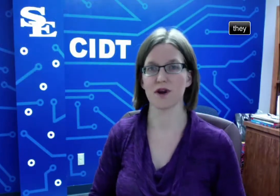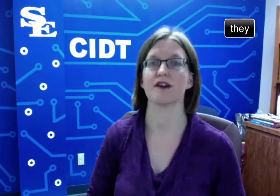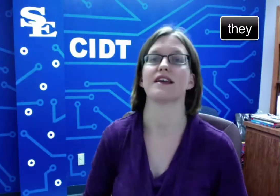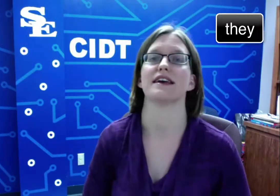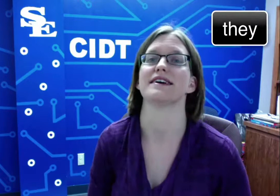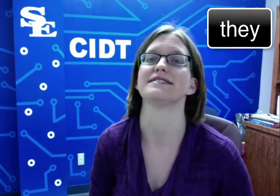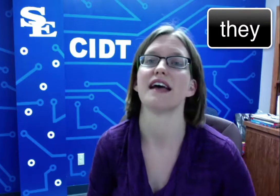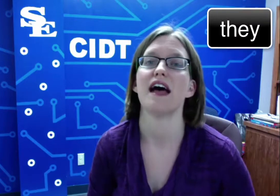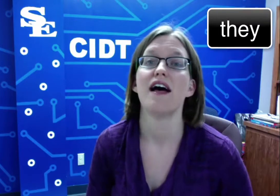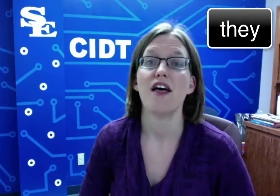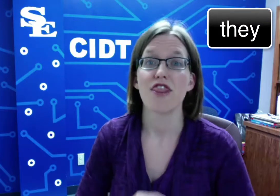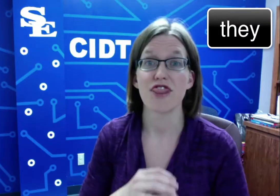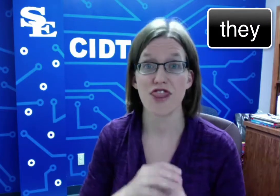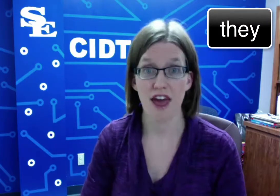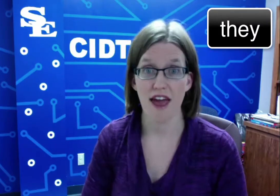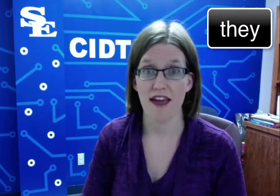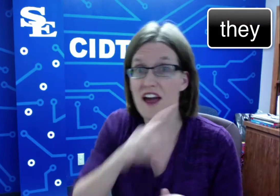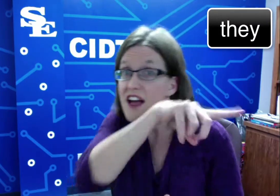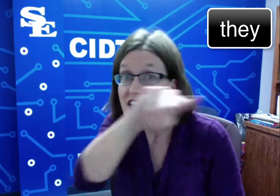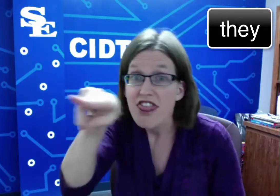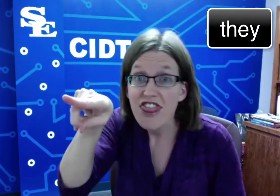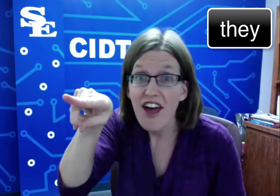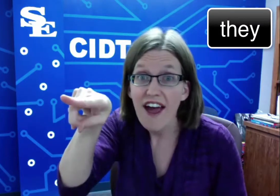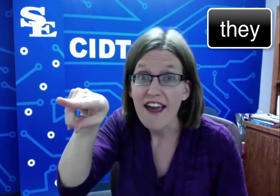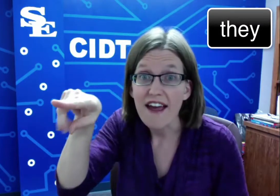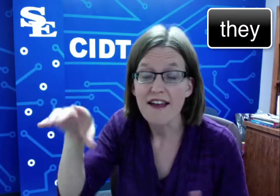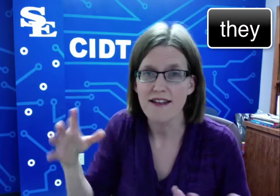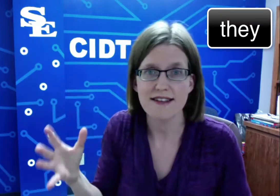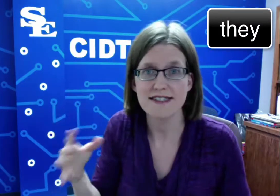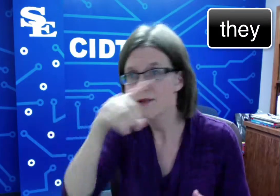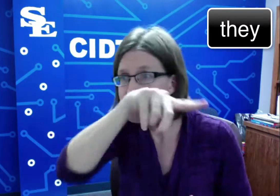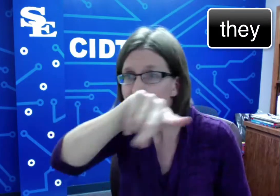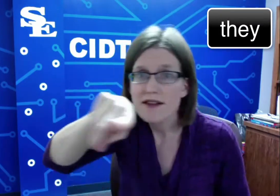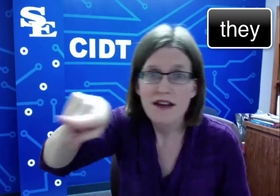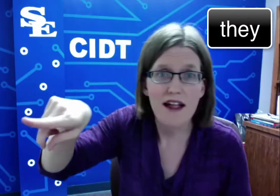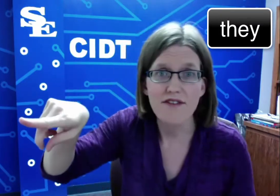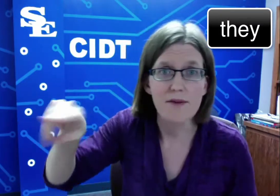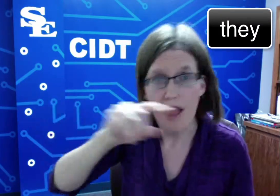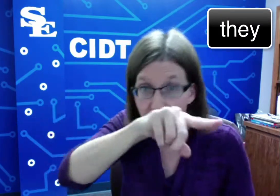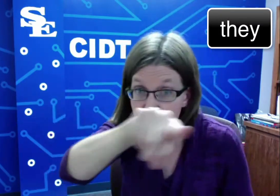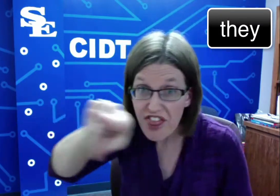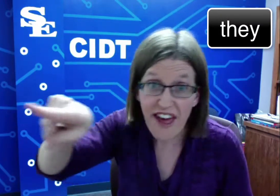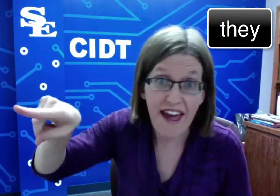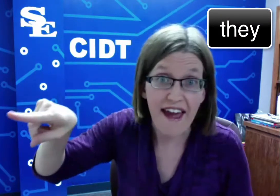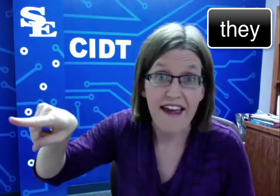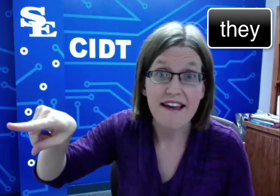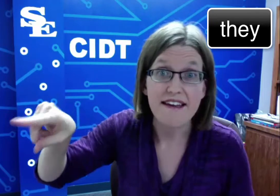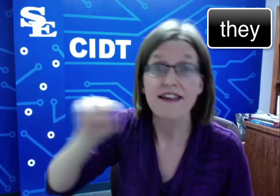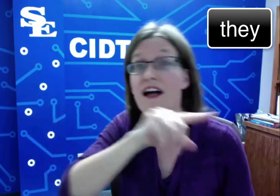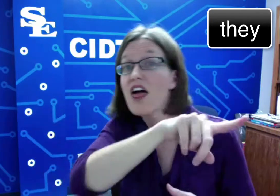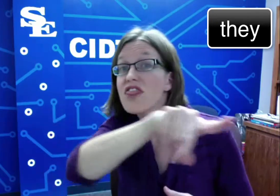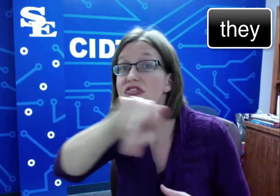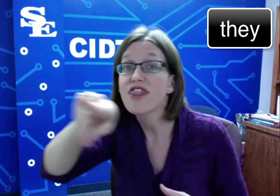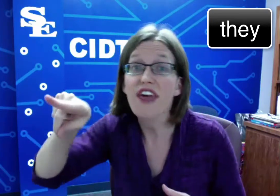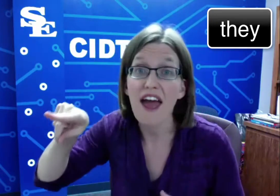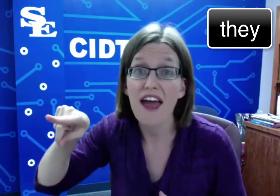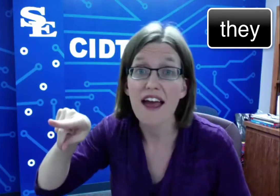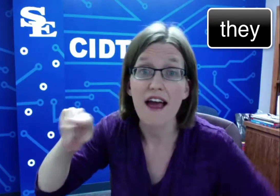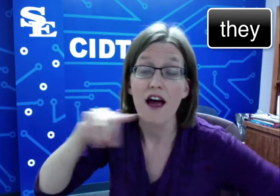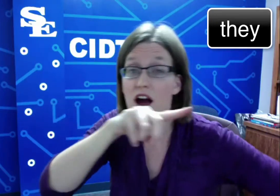word is they. They. That's easy. We point to all of them. They. They. Are